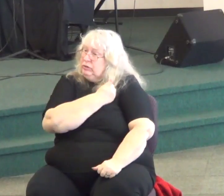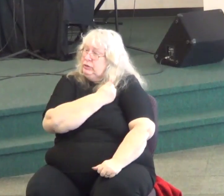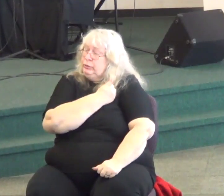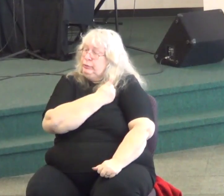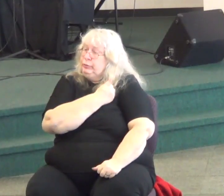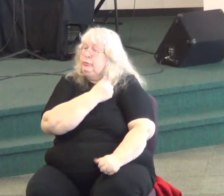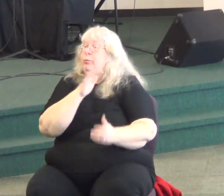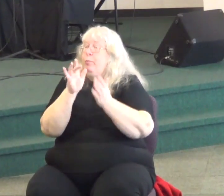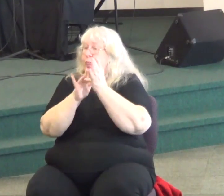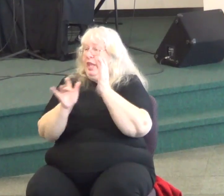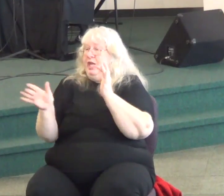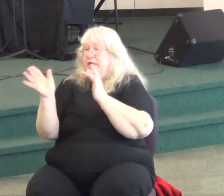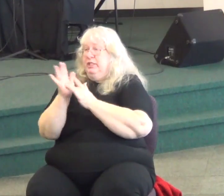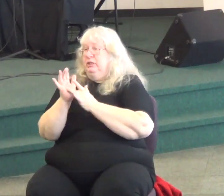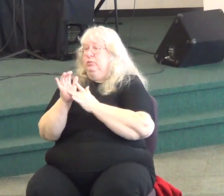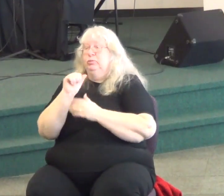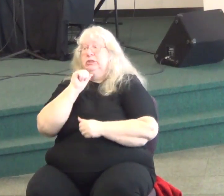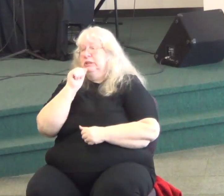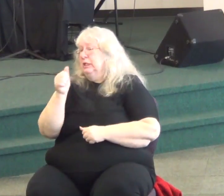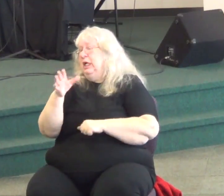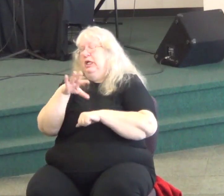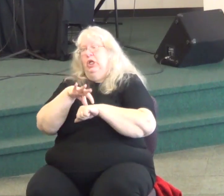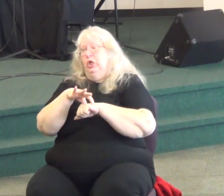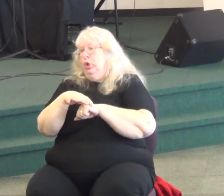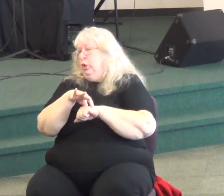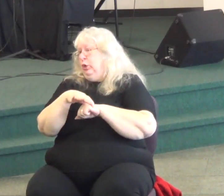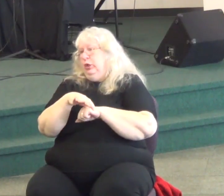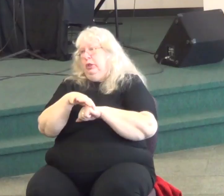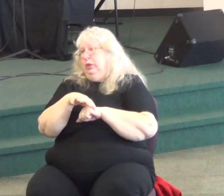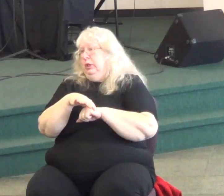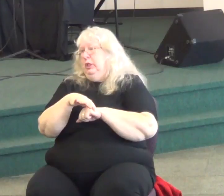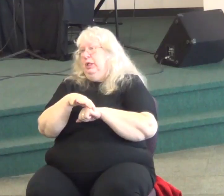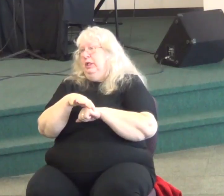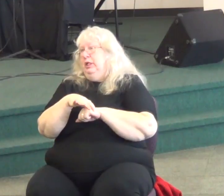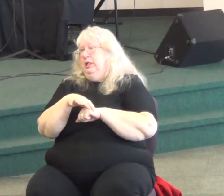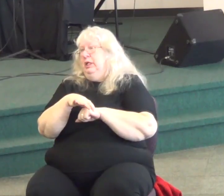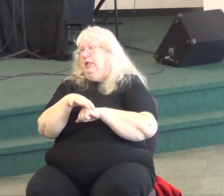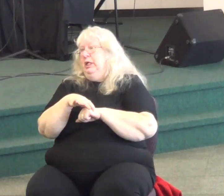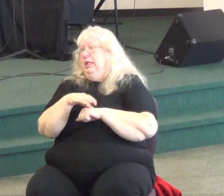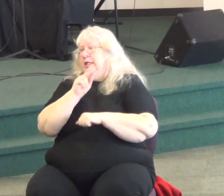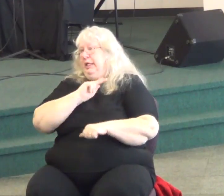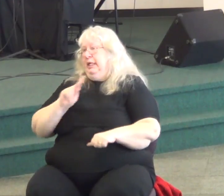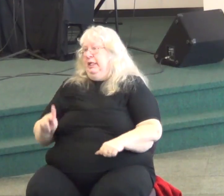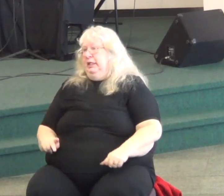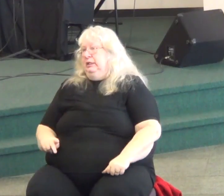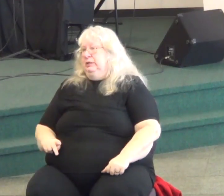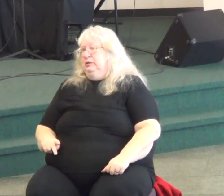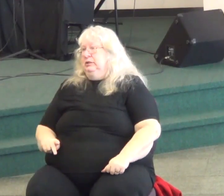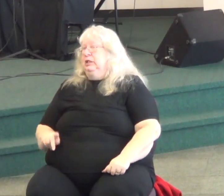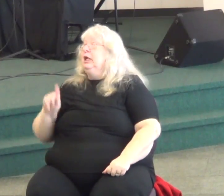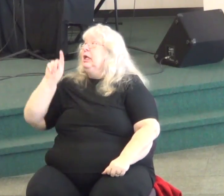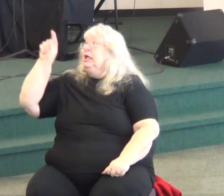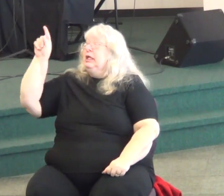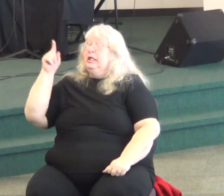Jesus wasn't an earthly king. Earthly kings come and go, and Jesus never leaves his church. We've heard the scripture